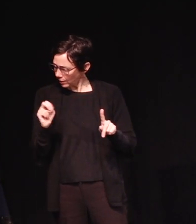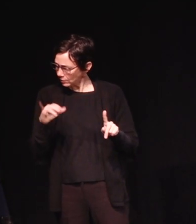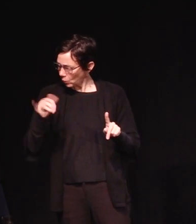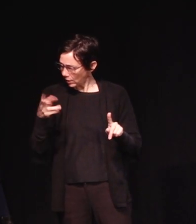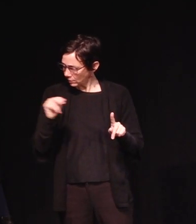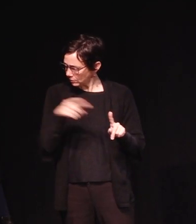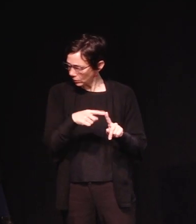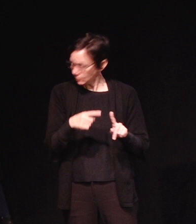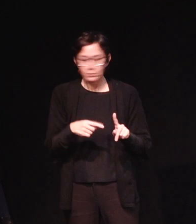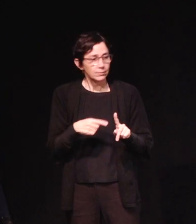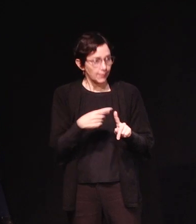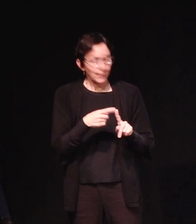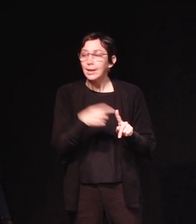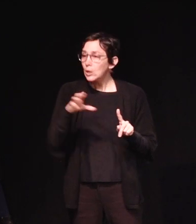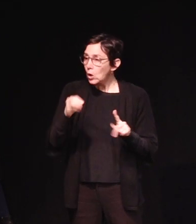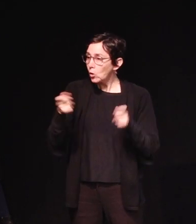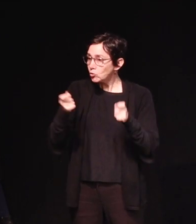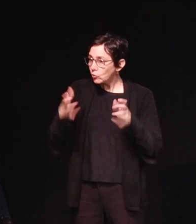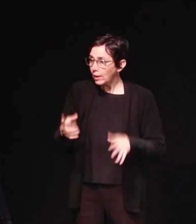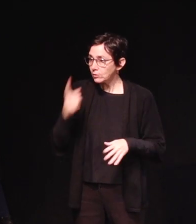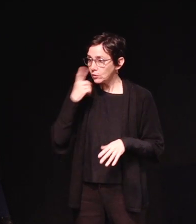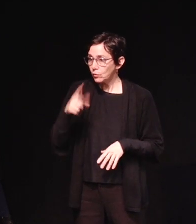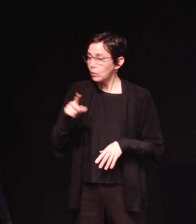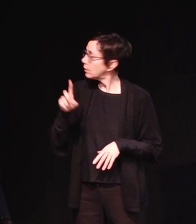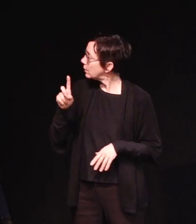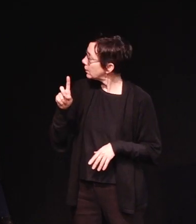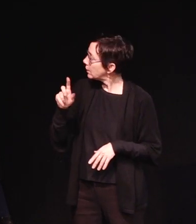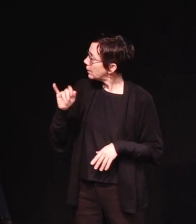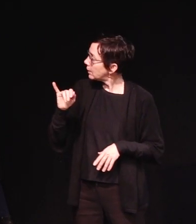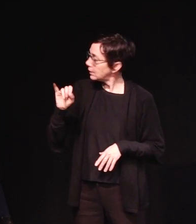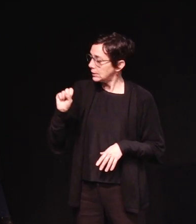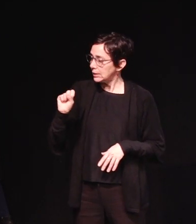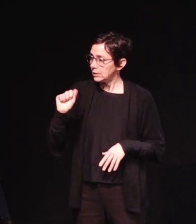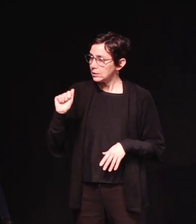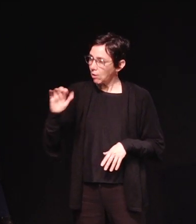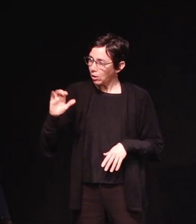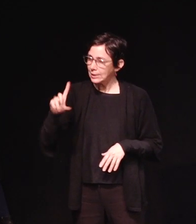Turner Classic Movies, also co-director now of DisArt, a disability-centered production company.